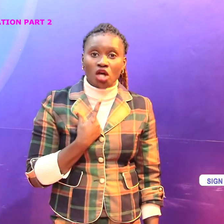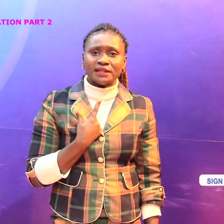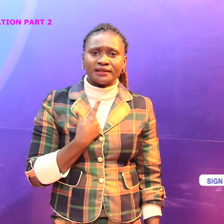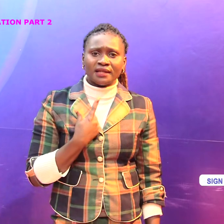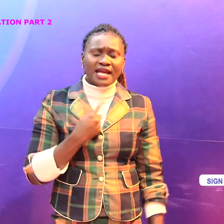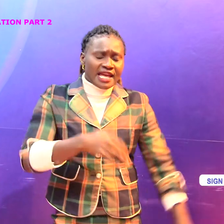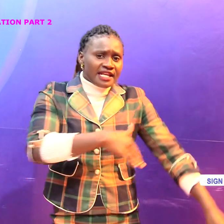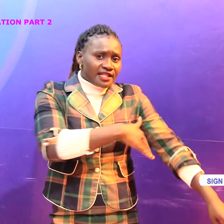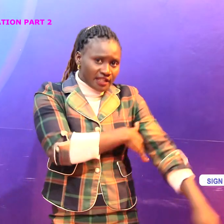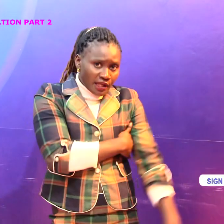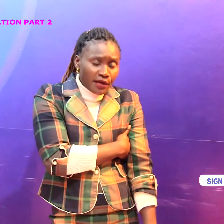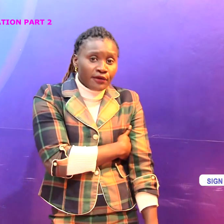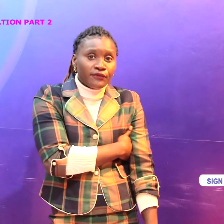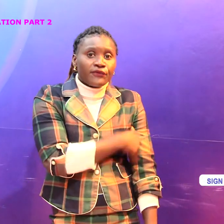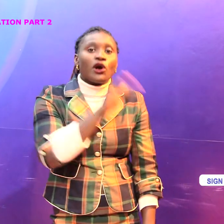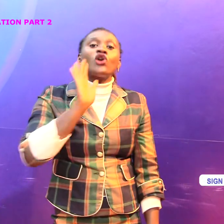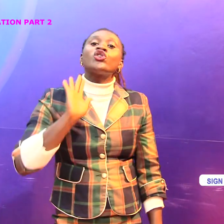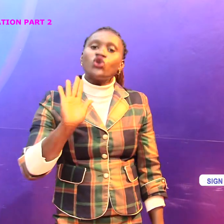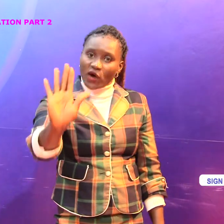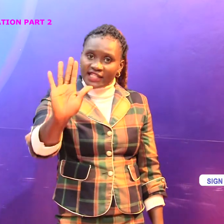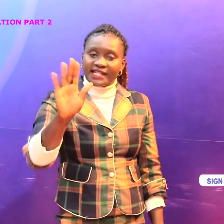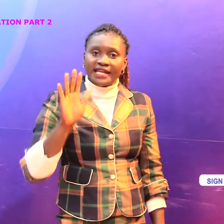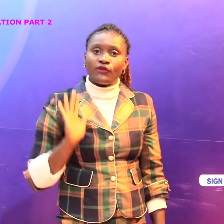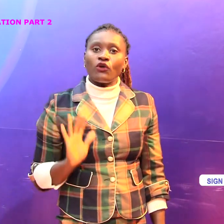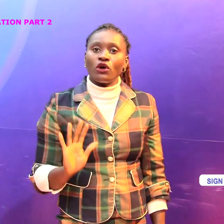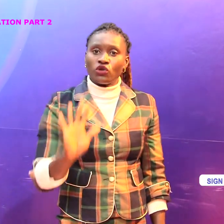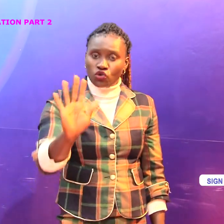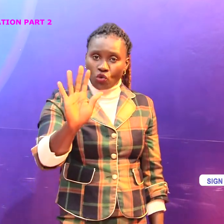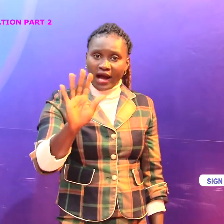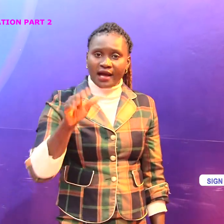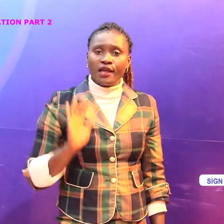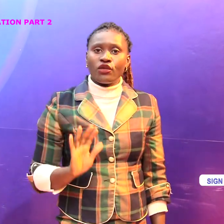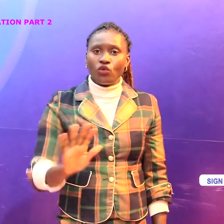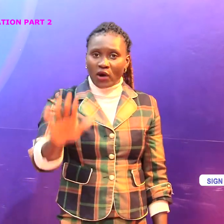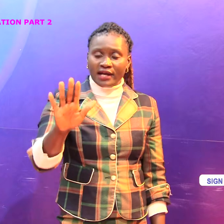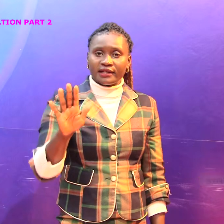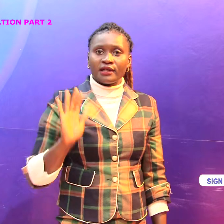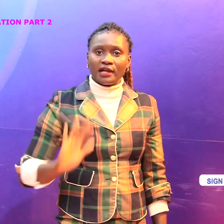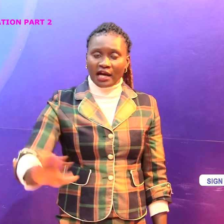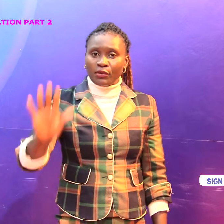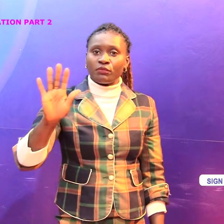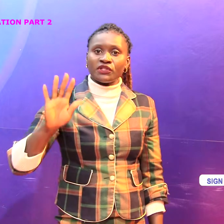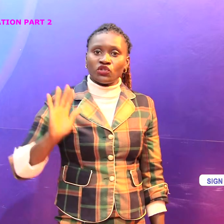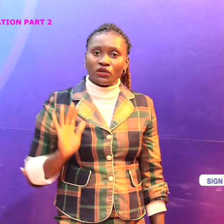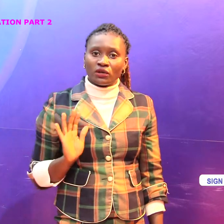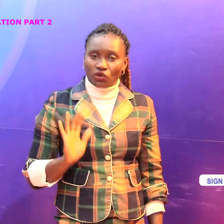on. Chief, you are. This is a sign for you are. You are. A preposition, you